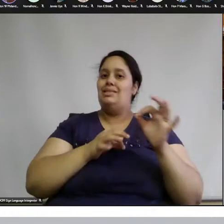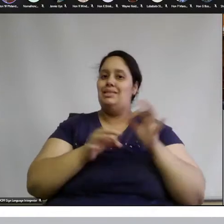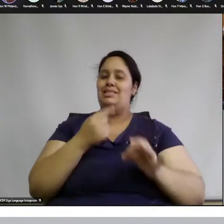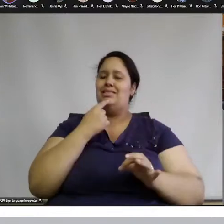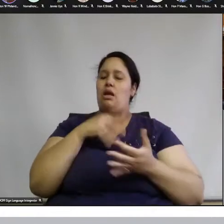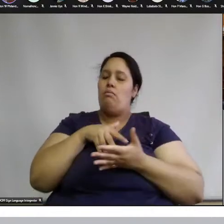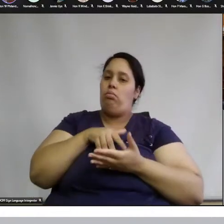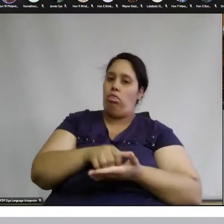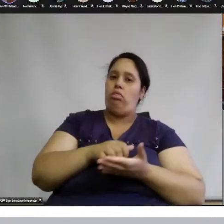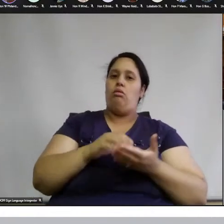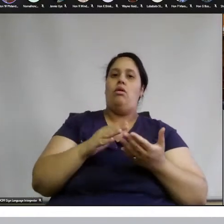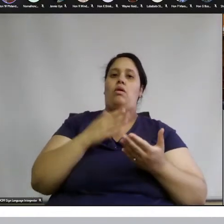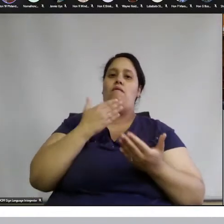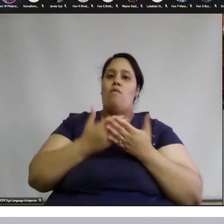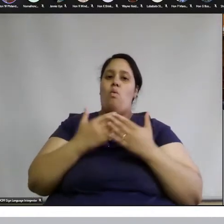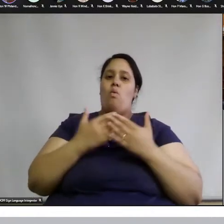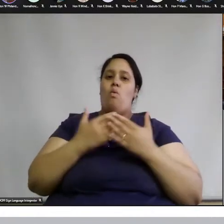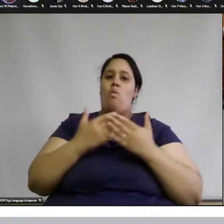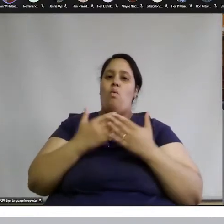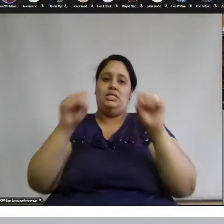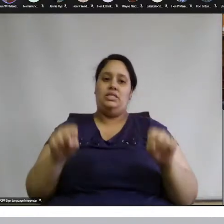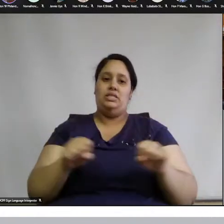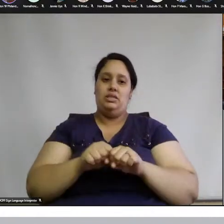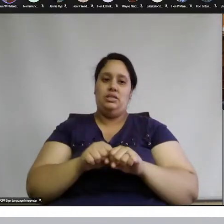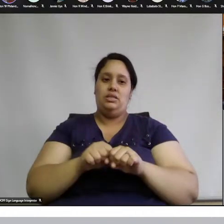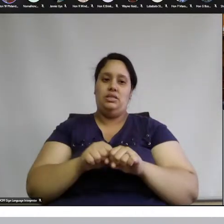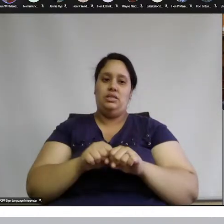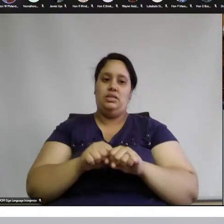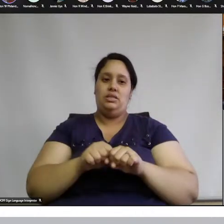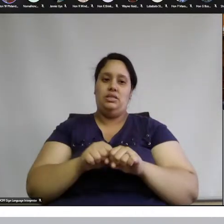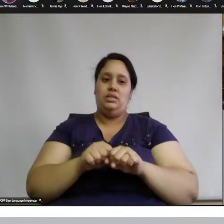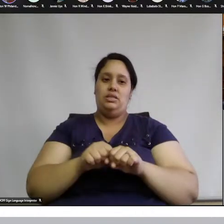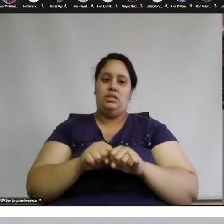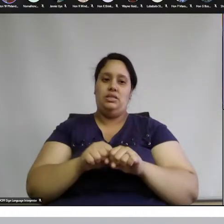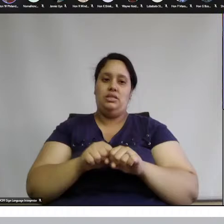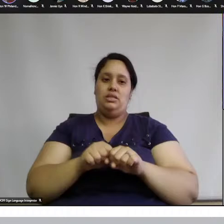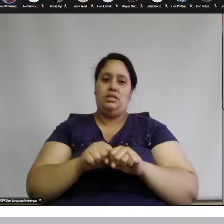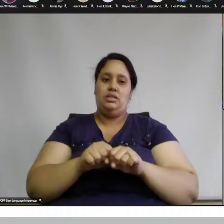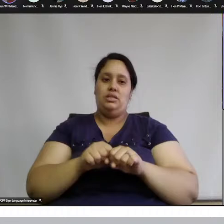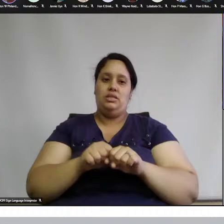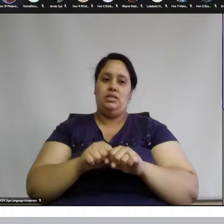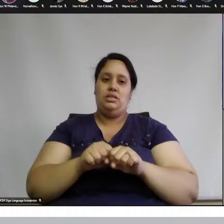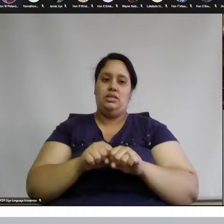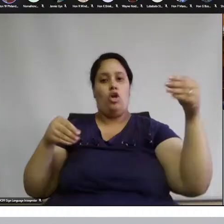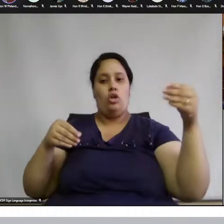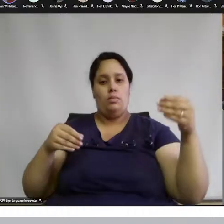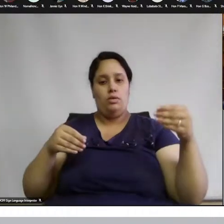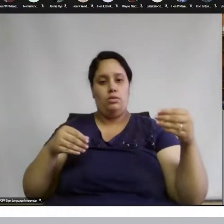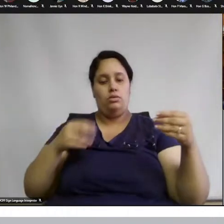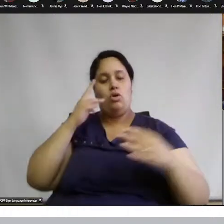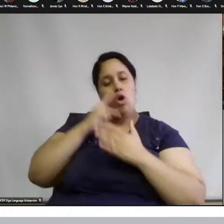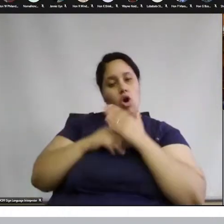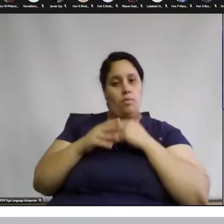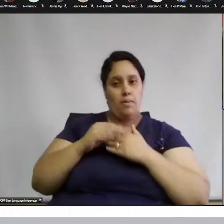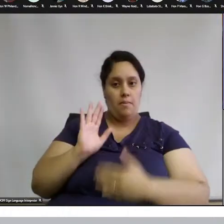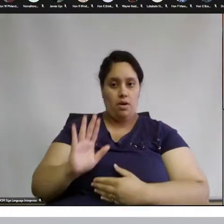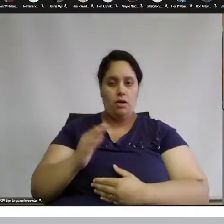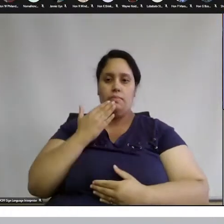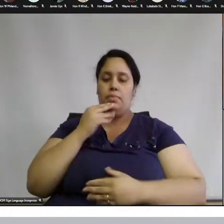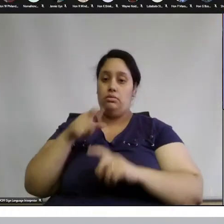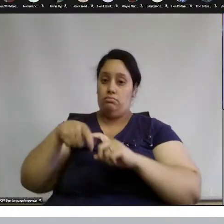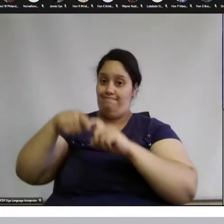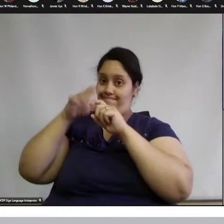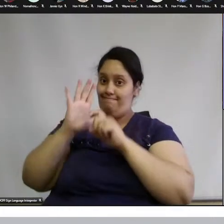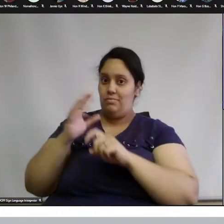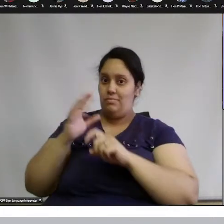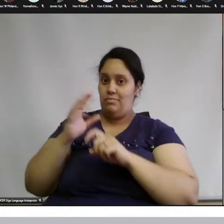crippling to our healthcare system. This is especially clear when the AG documents that provincial... Please just hold on a minute.